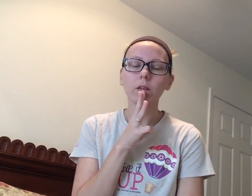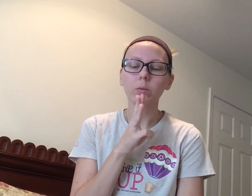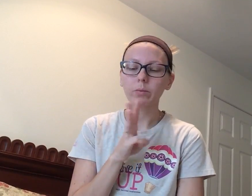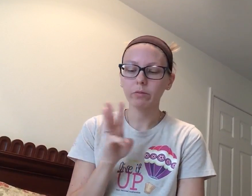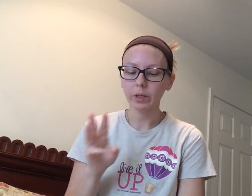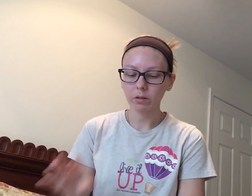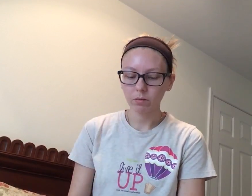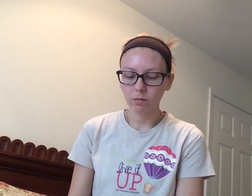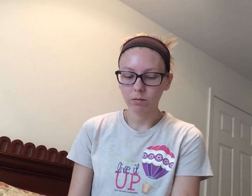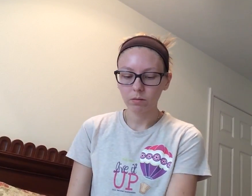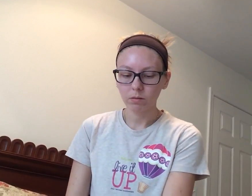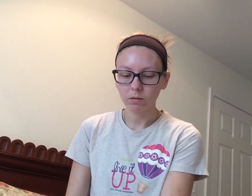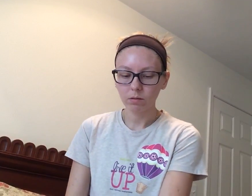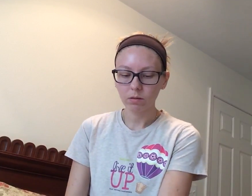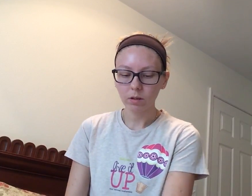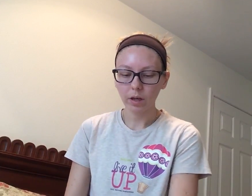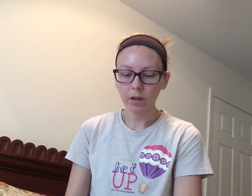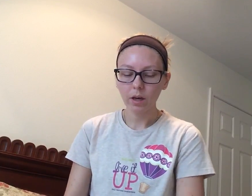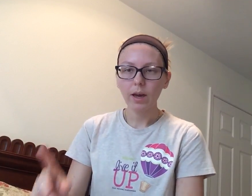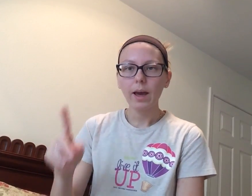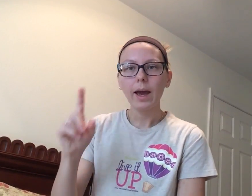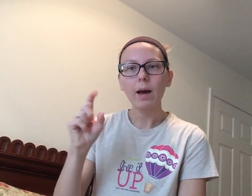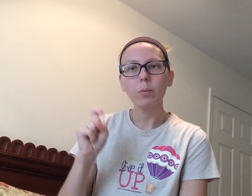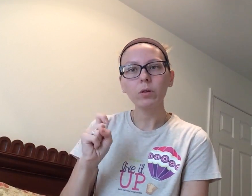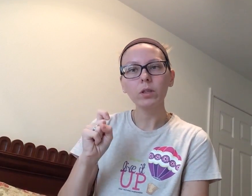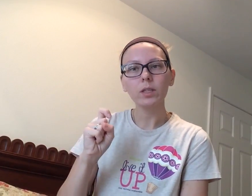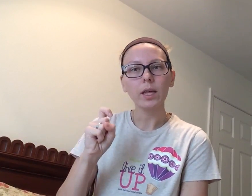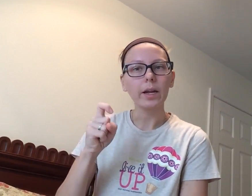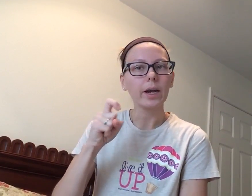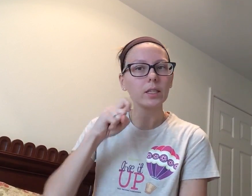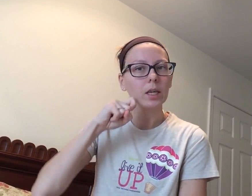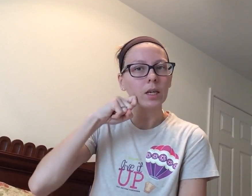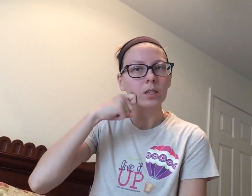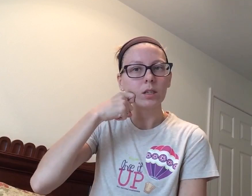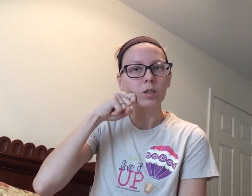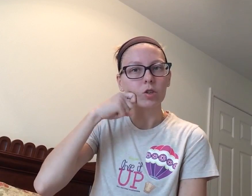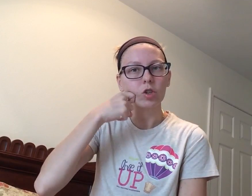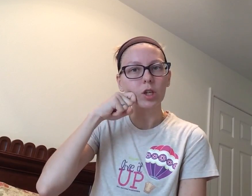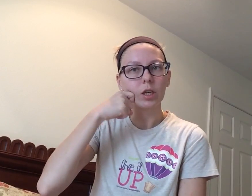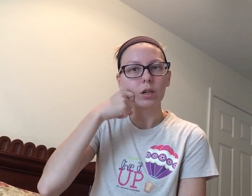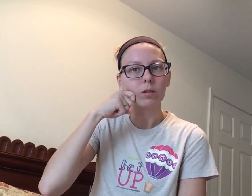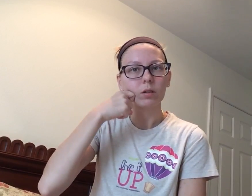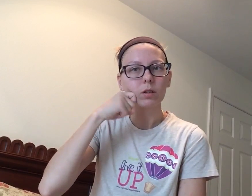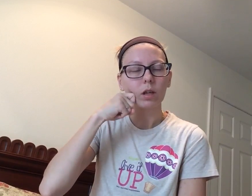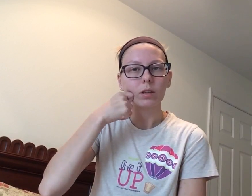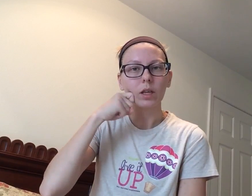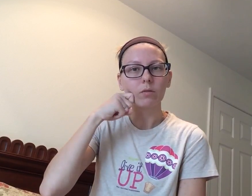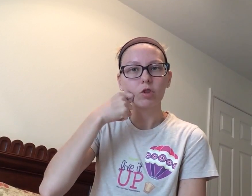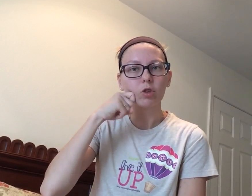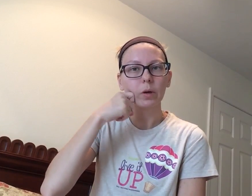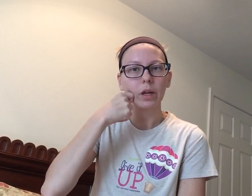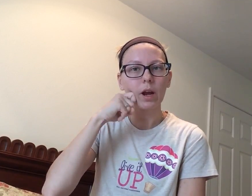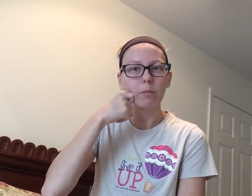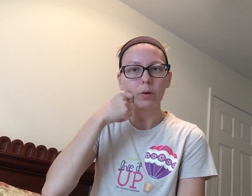Double movement. Okay. Apple is that X hand in your cheek. Think of chewing an apple.